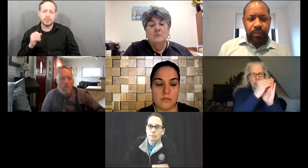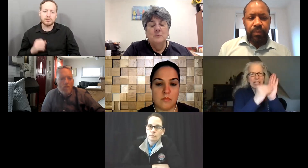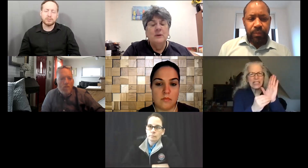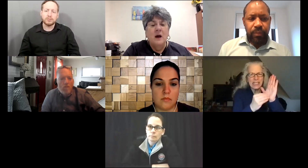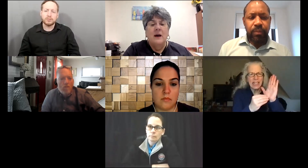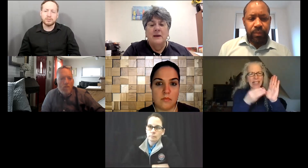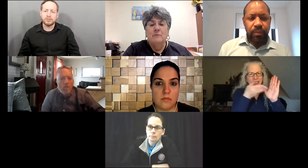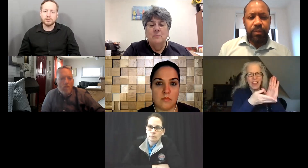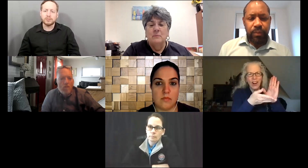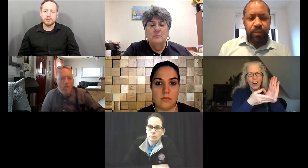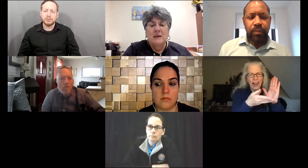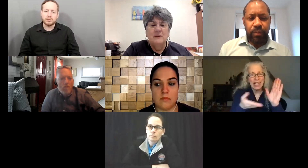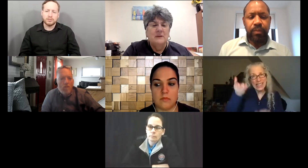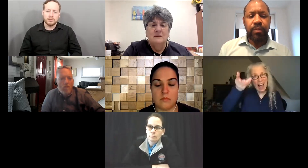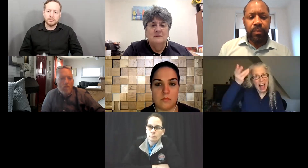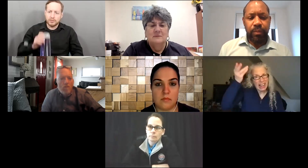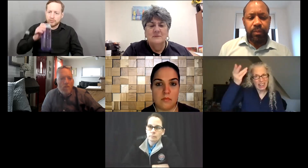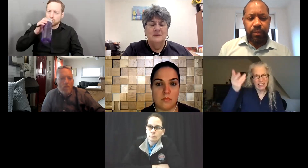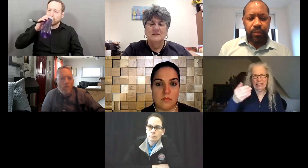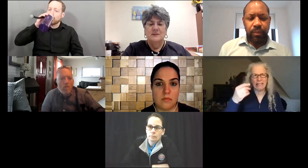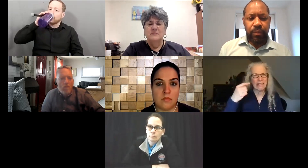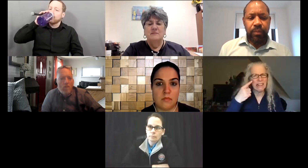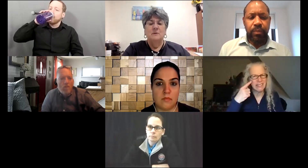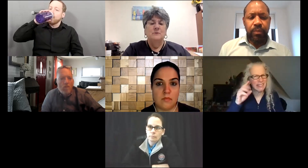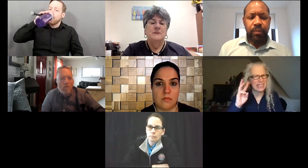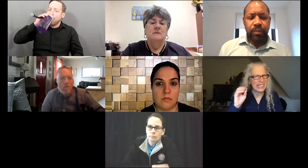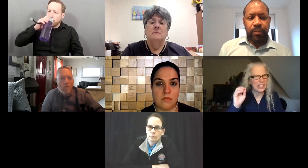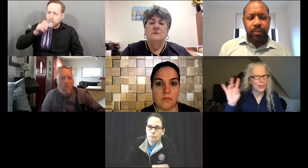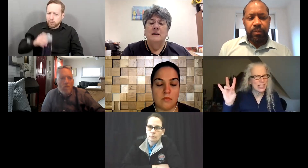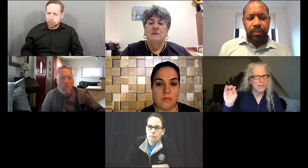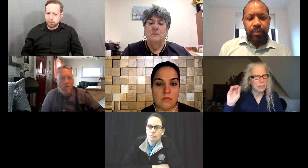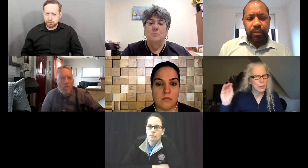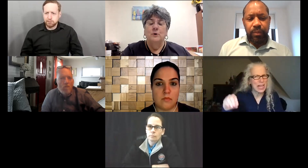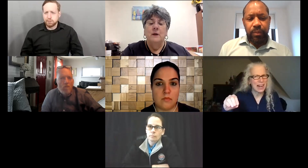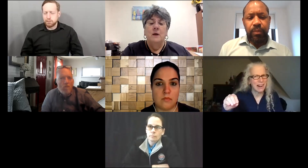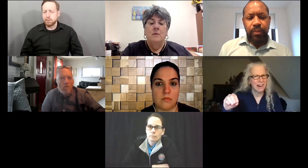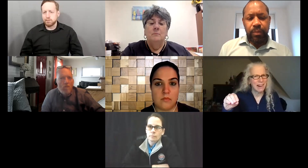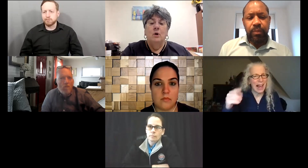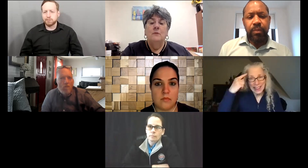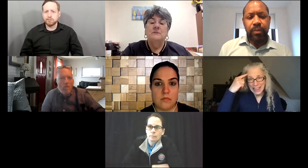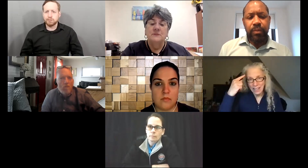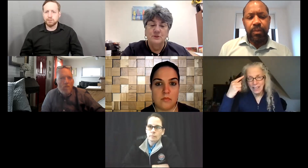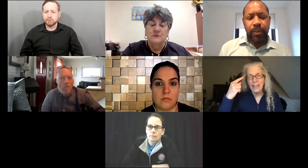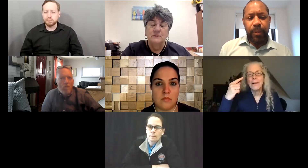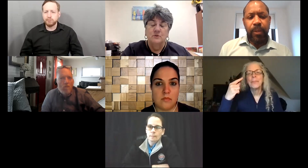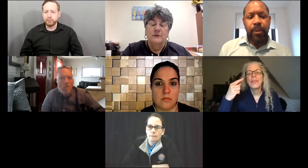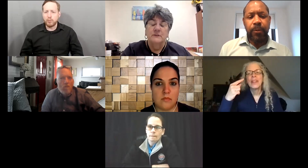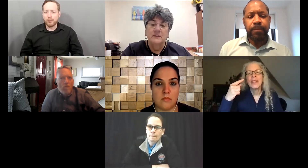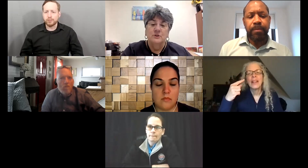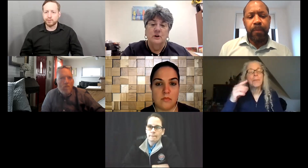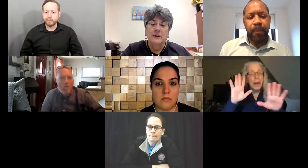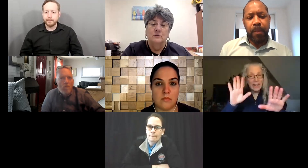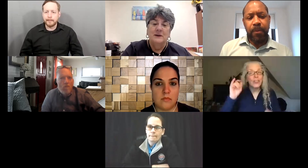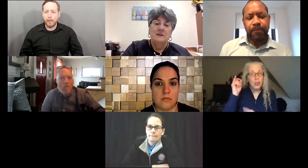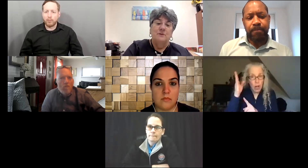It was pretty high, I remember, maybe 60 or 70% deaf on the board, but all the positions in the